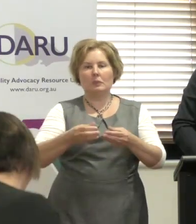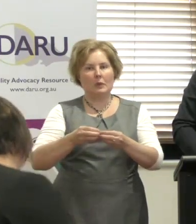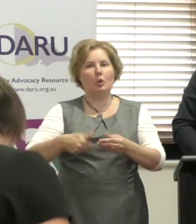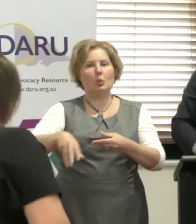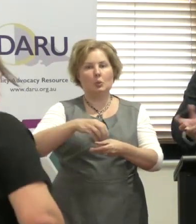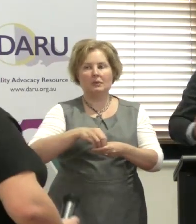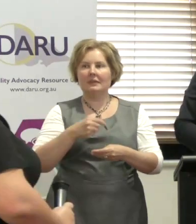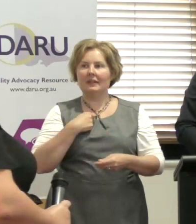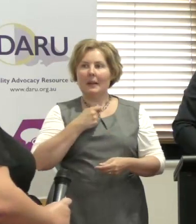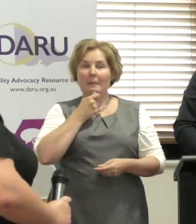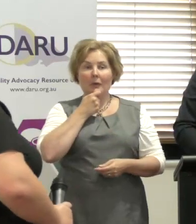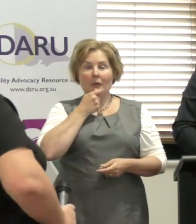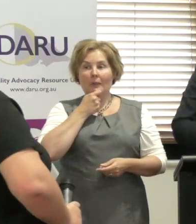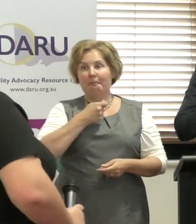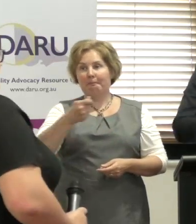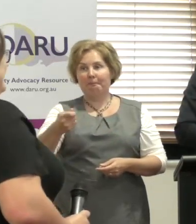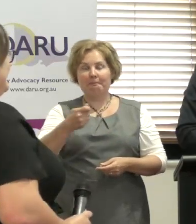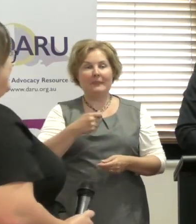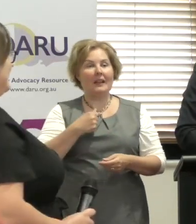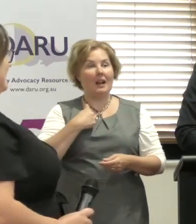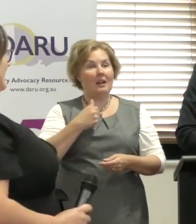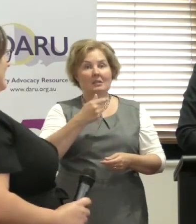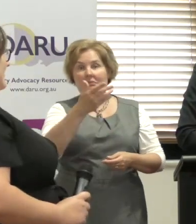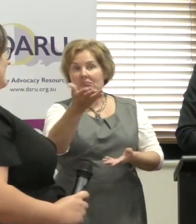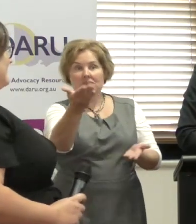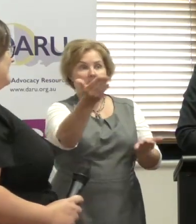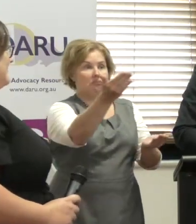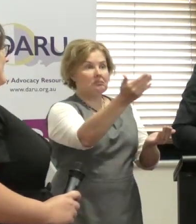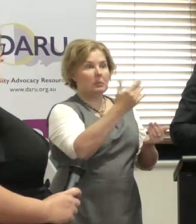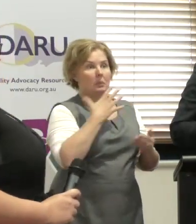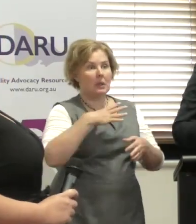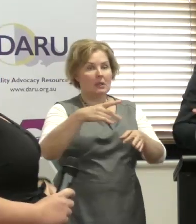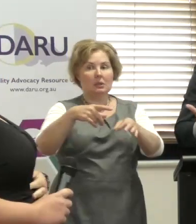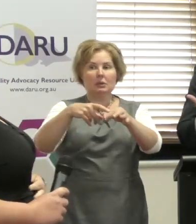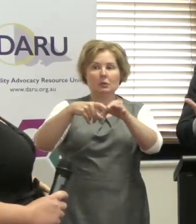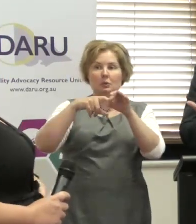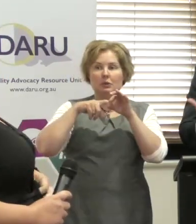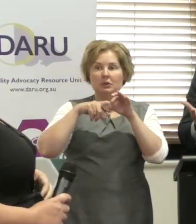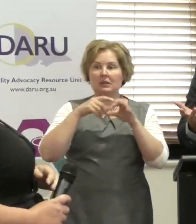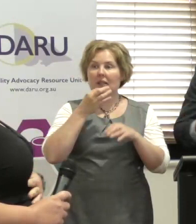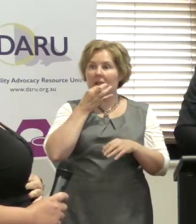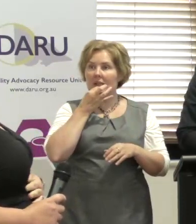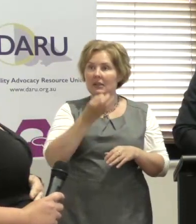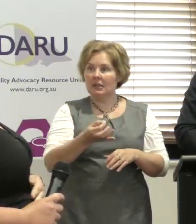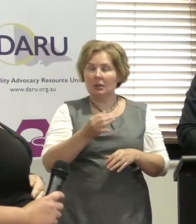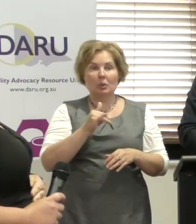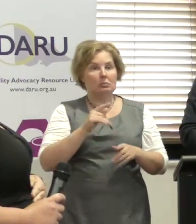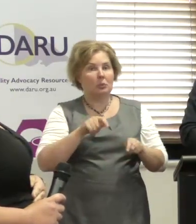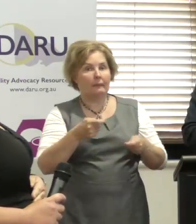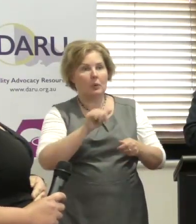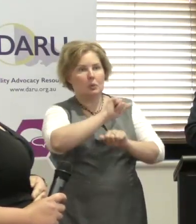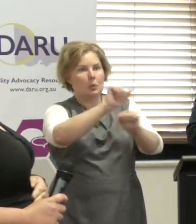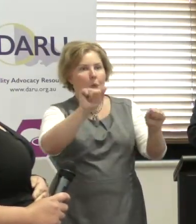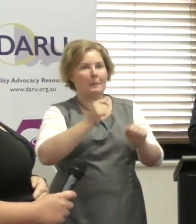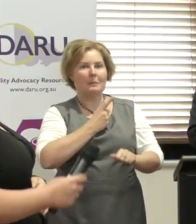microphone, and if people want to ask questions or provide their personal reaction to what they've heard. So